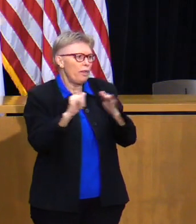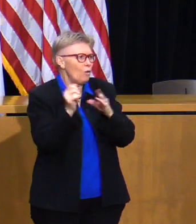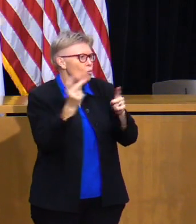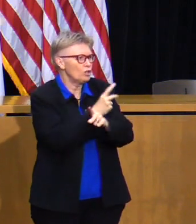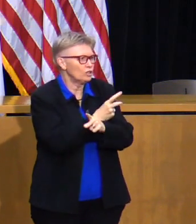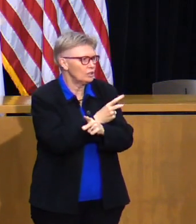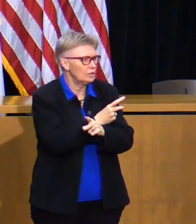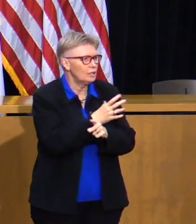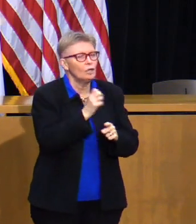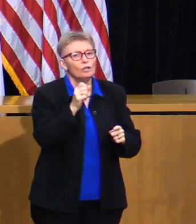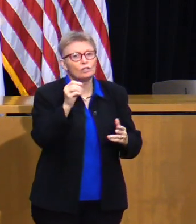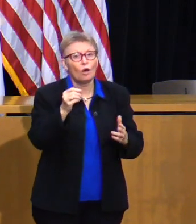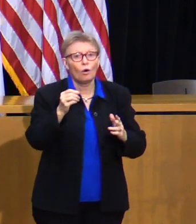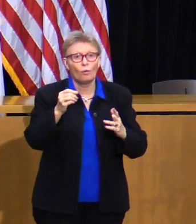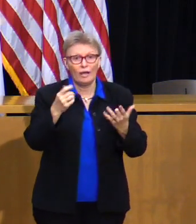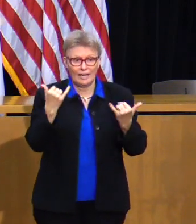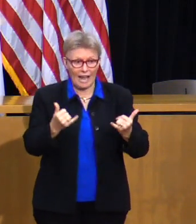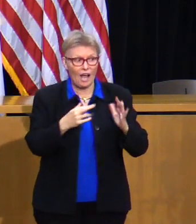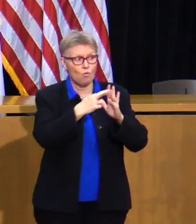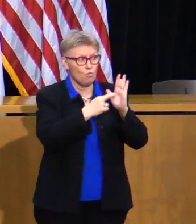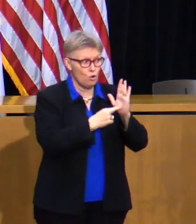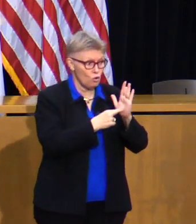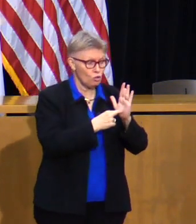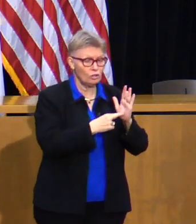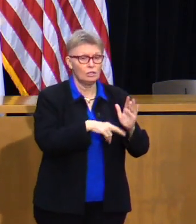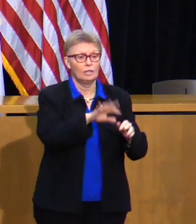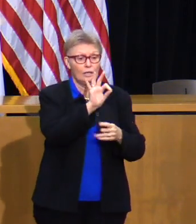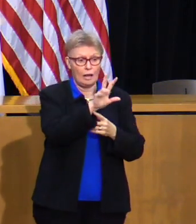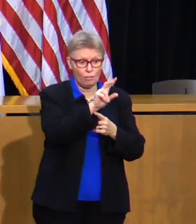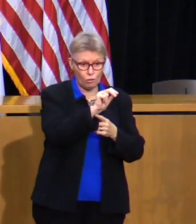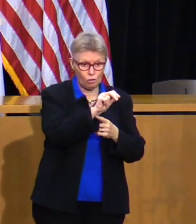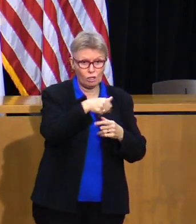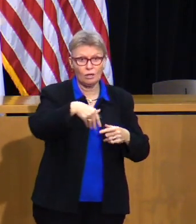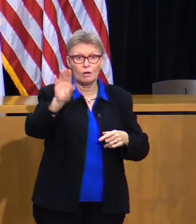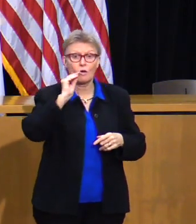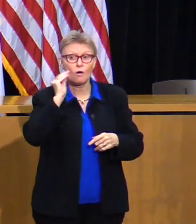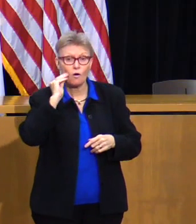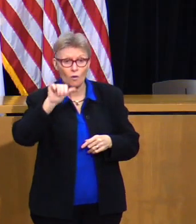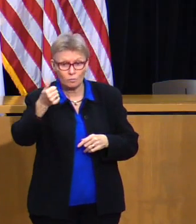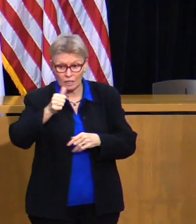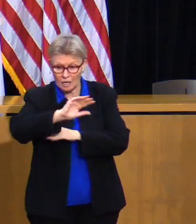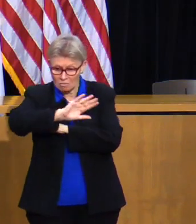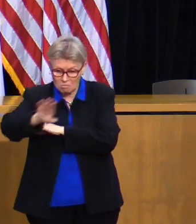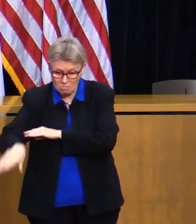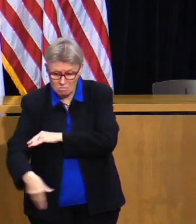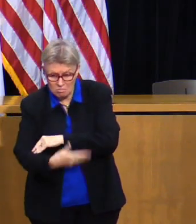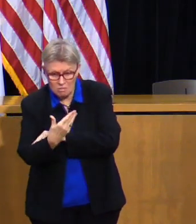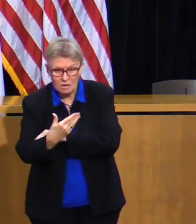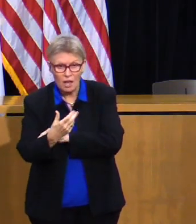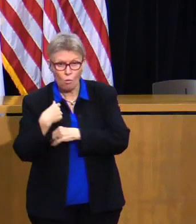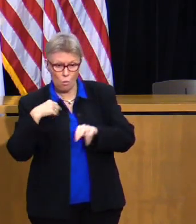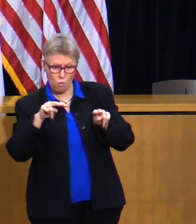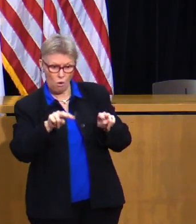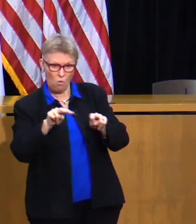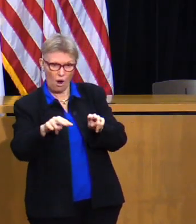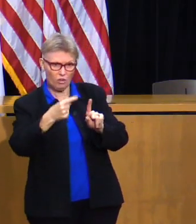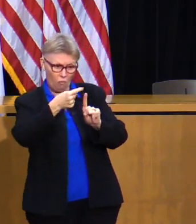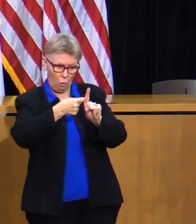We'll see what the data looks like in a month, but our hope is that it will look better. How do you manage that? Pardon me? How do you manage